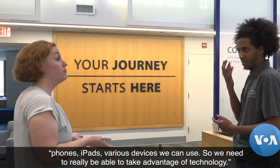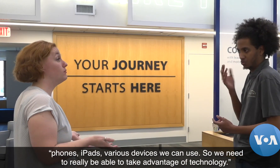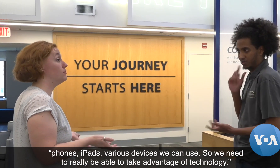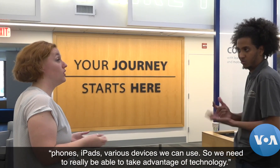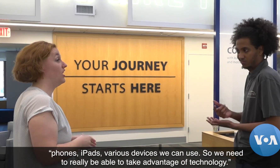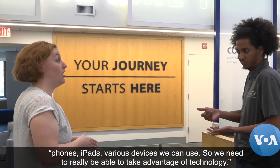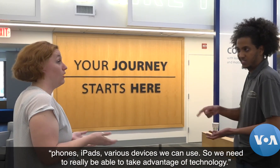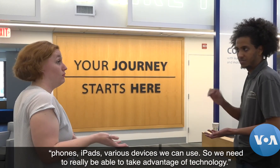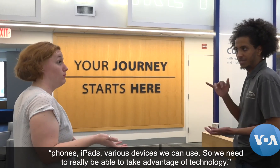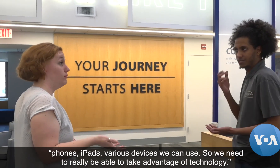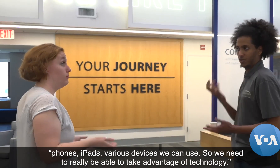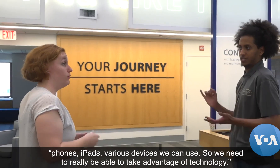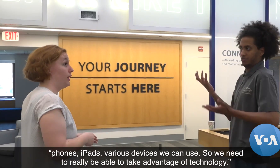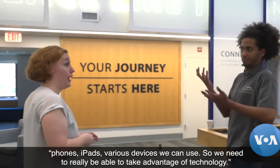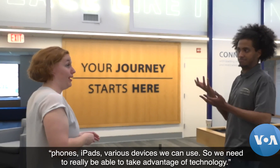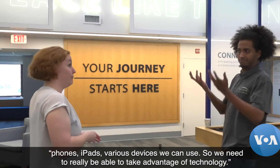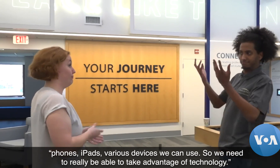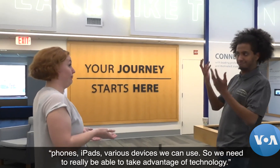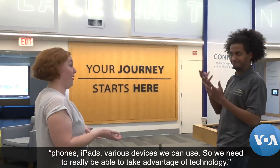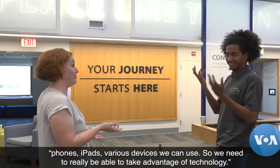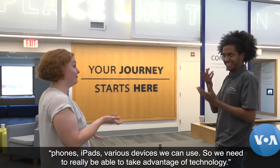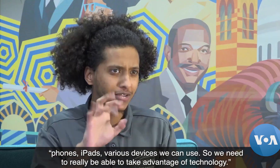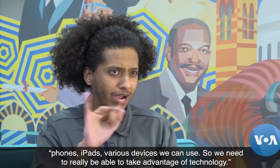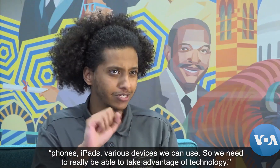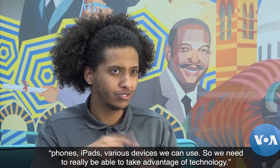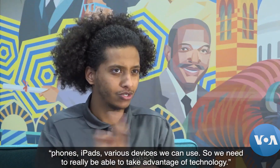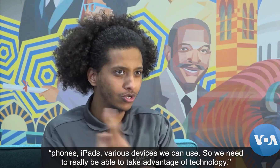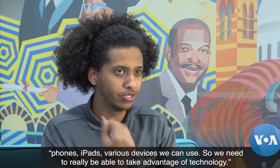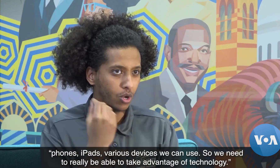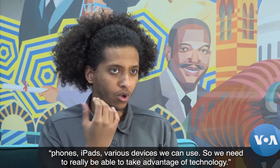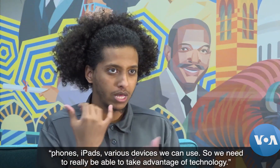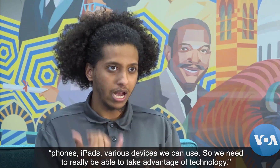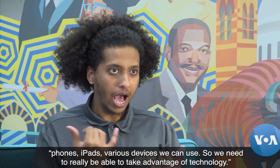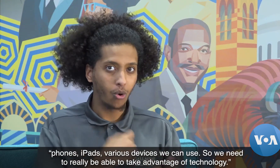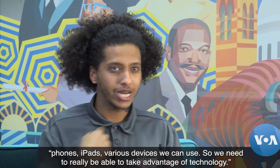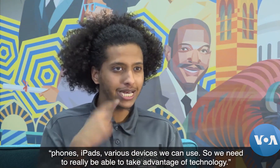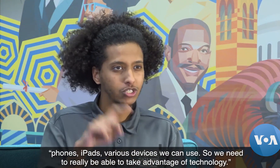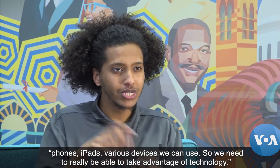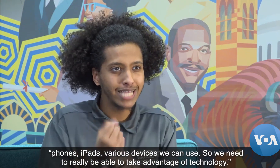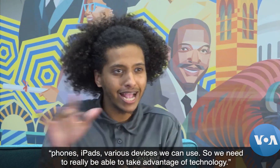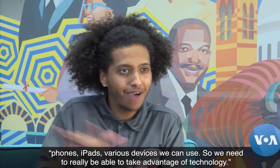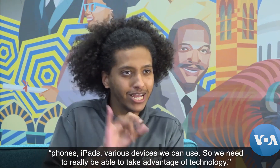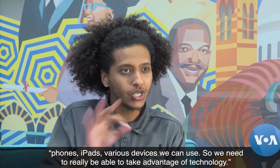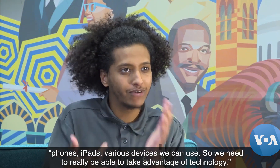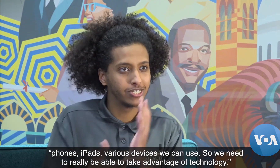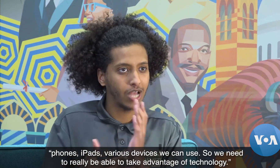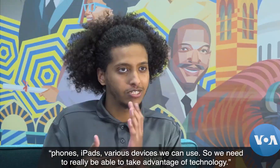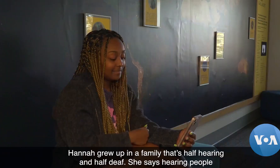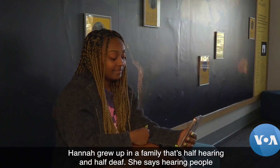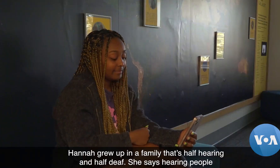have phones, iPads, various devices we can use. So we need to really be able to take advantage of technology. Hannah grew